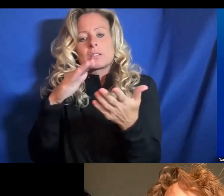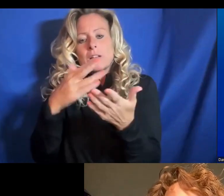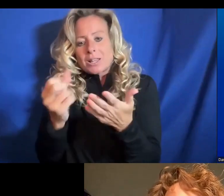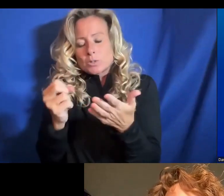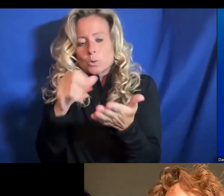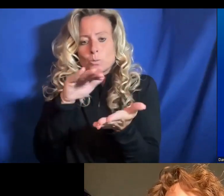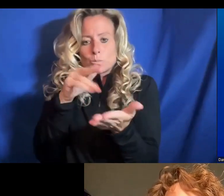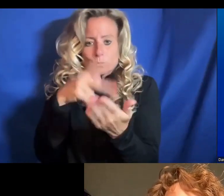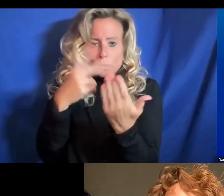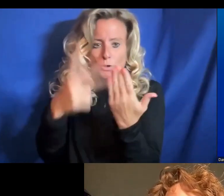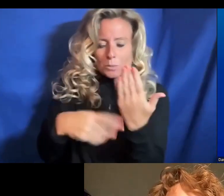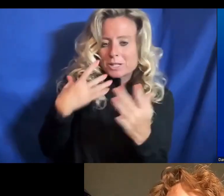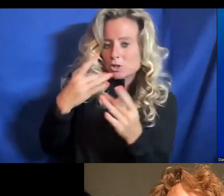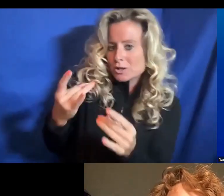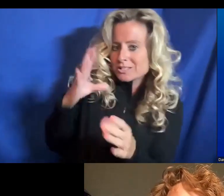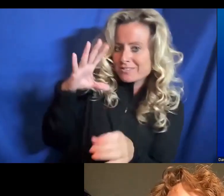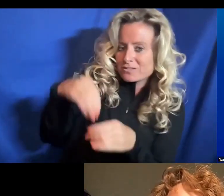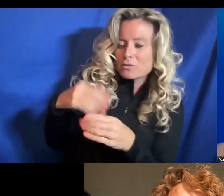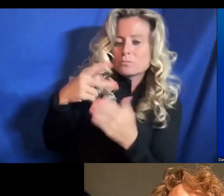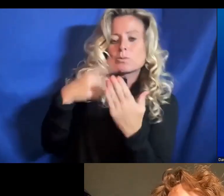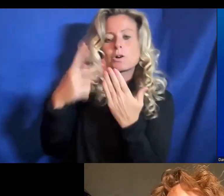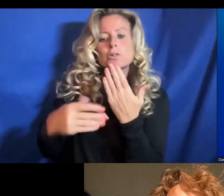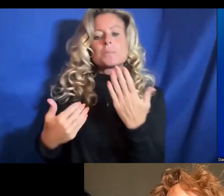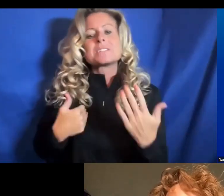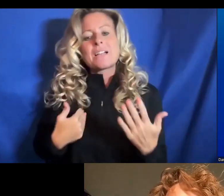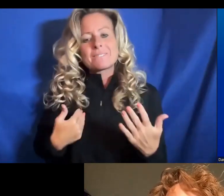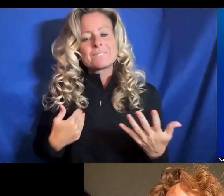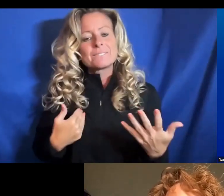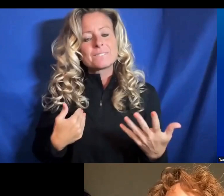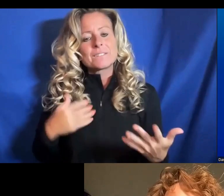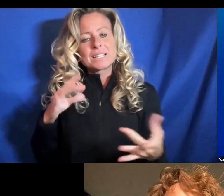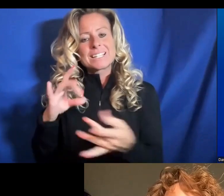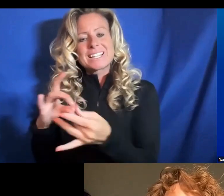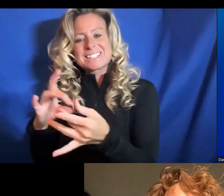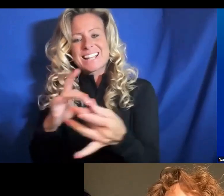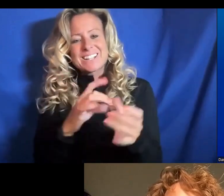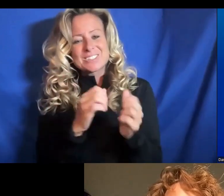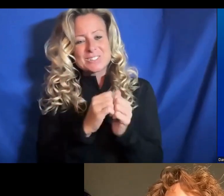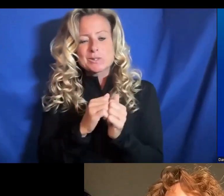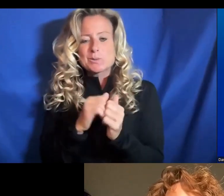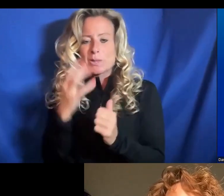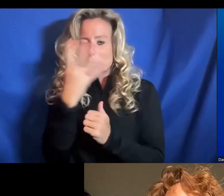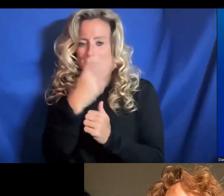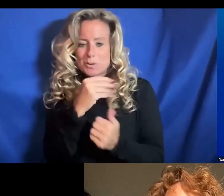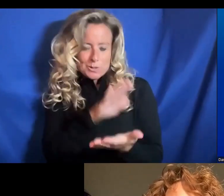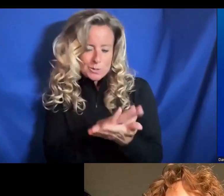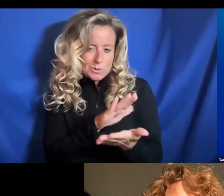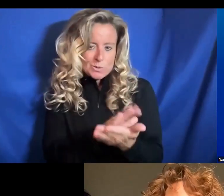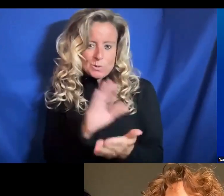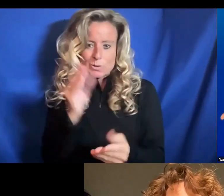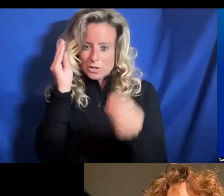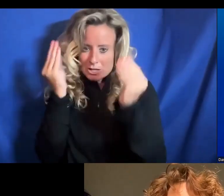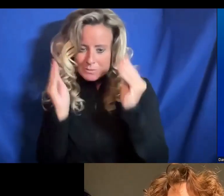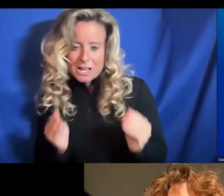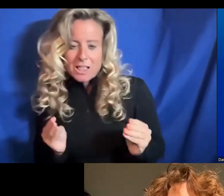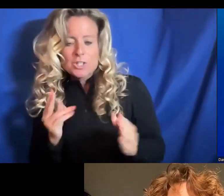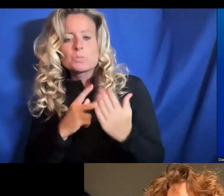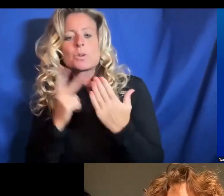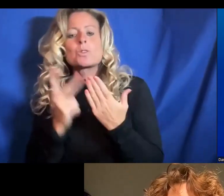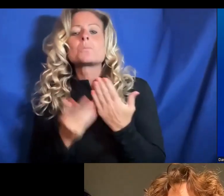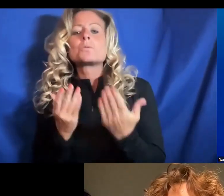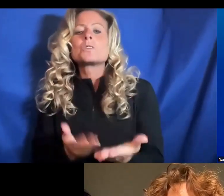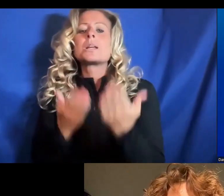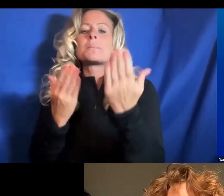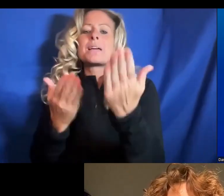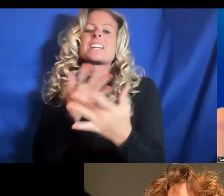getting involved, and maybe their programs have connections with beauty schools or cosmetology programs, but what would you be a recommendation?